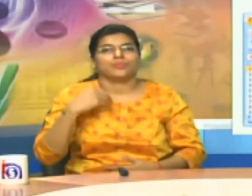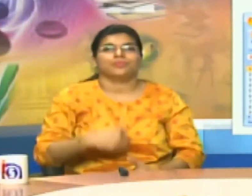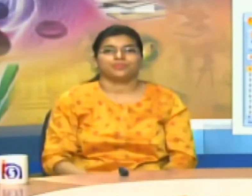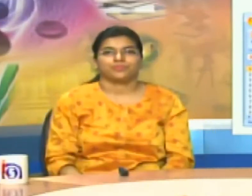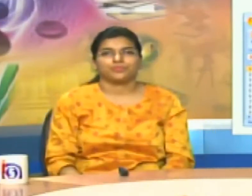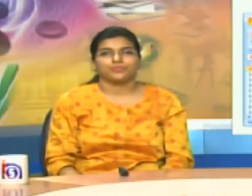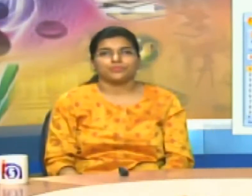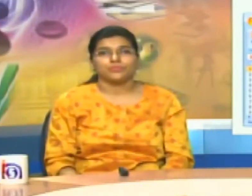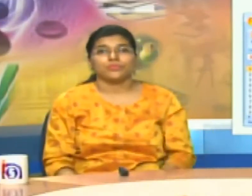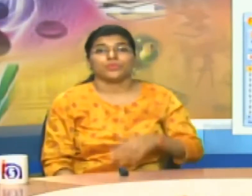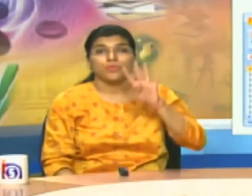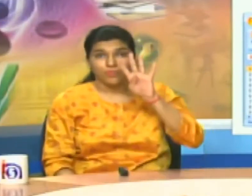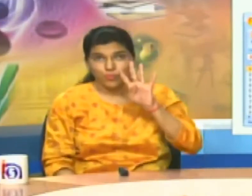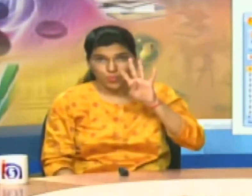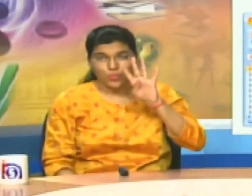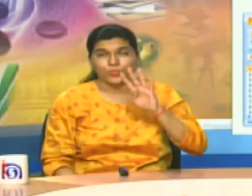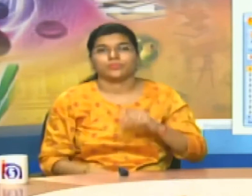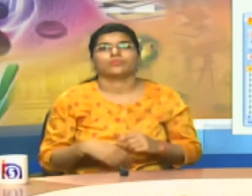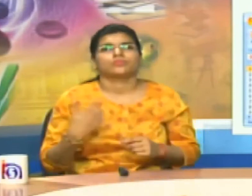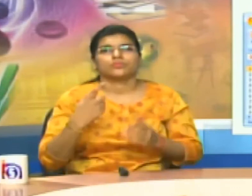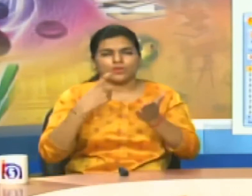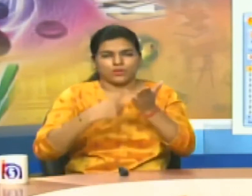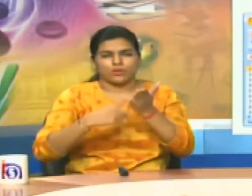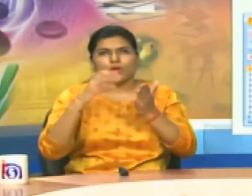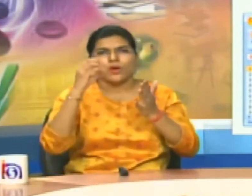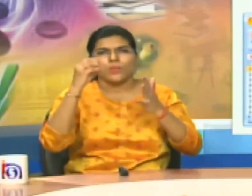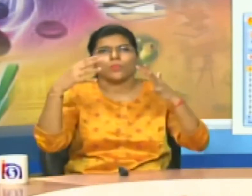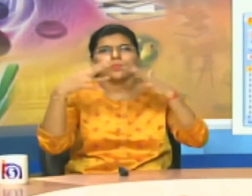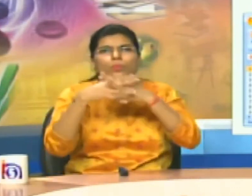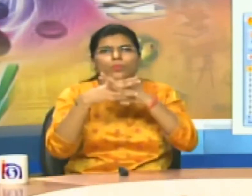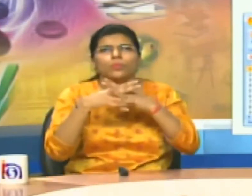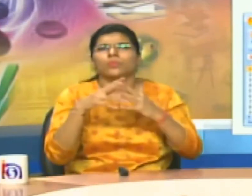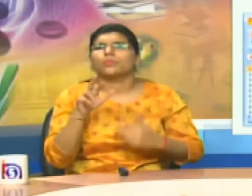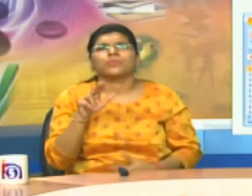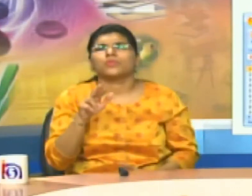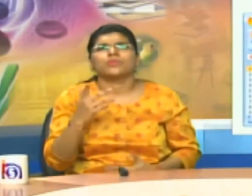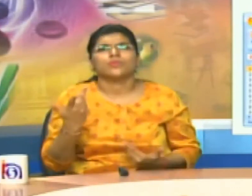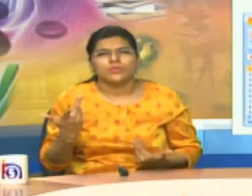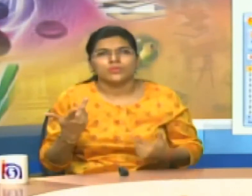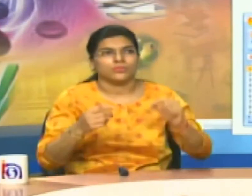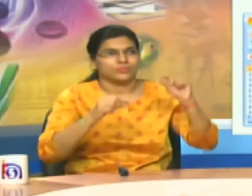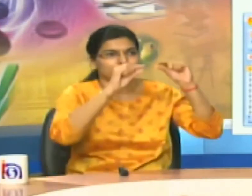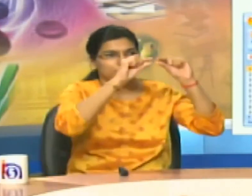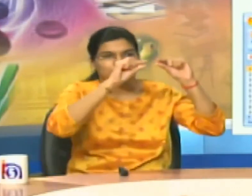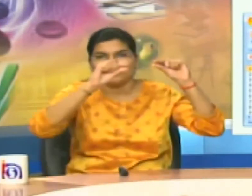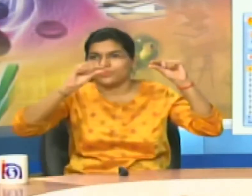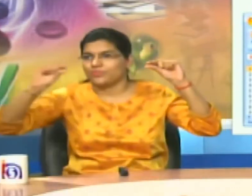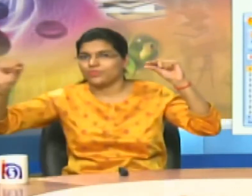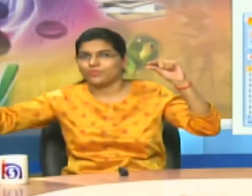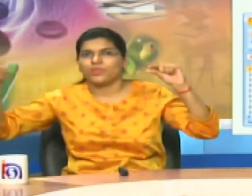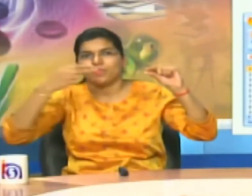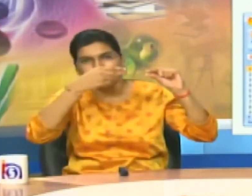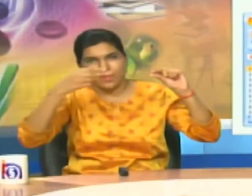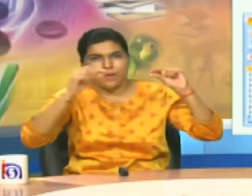the third one is active cell. The fourth one is row.